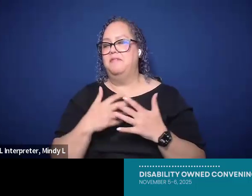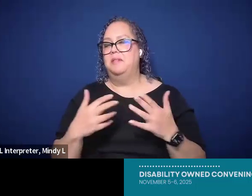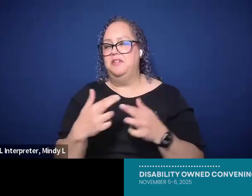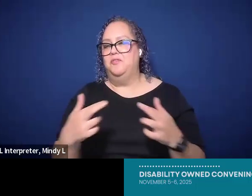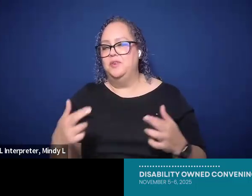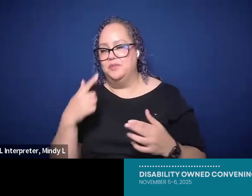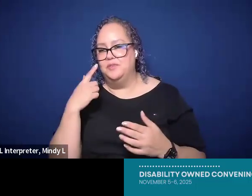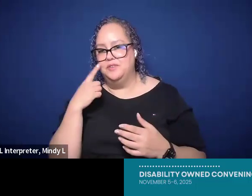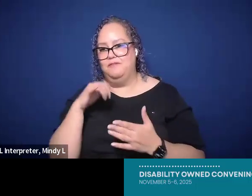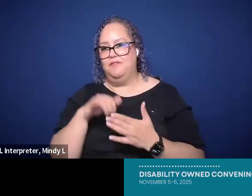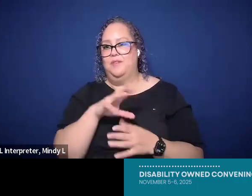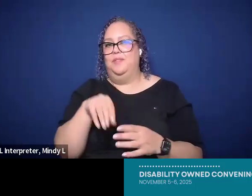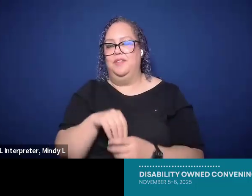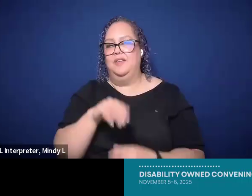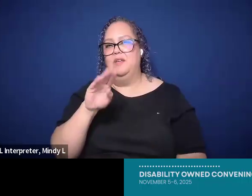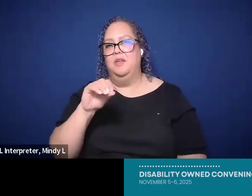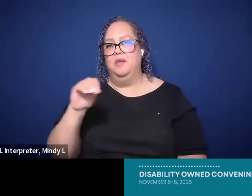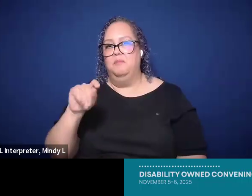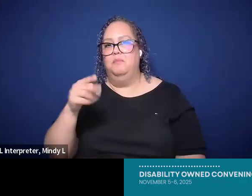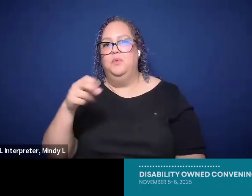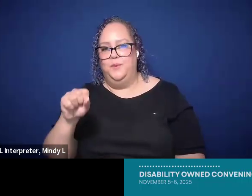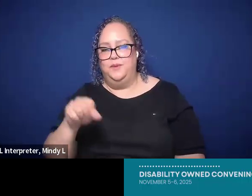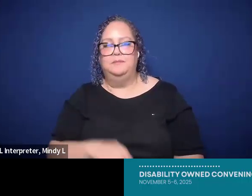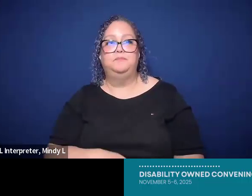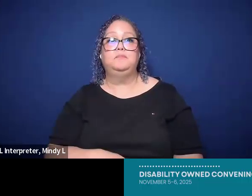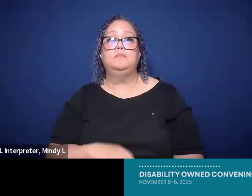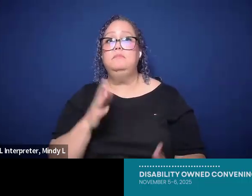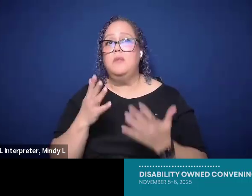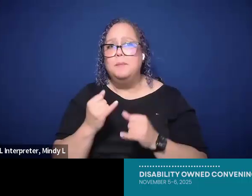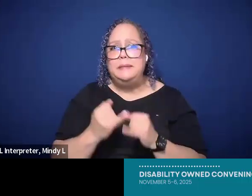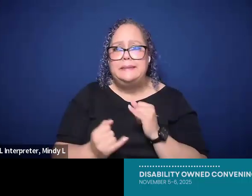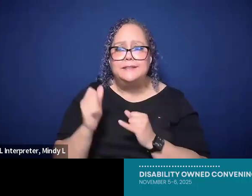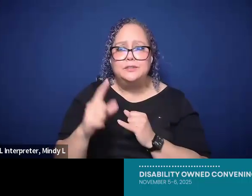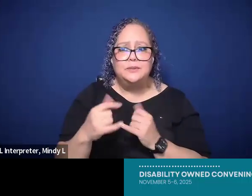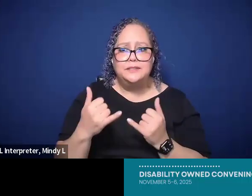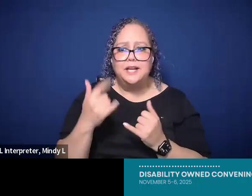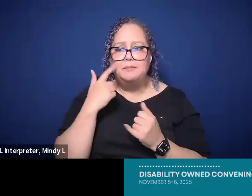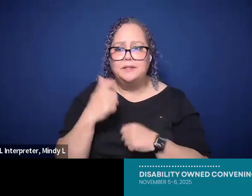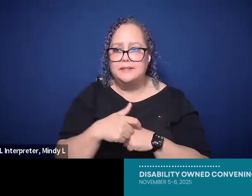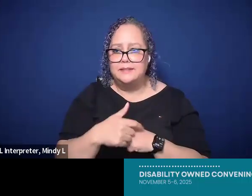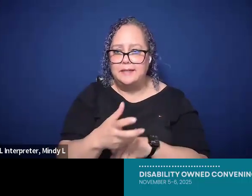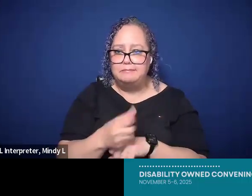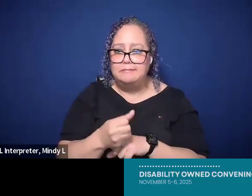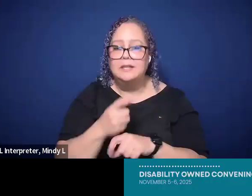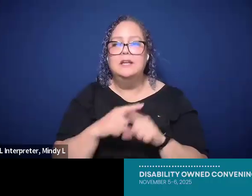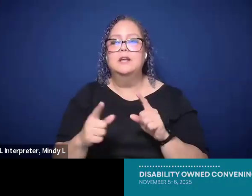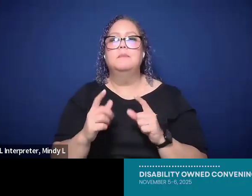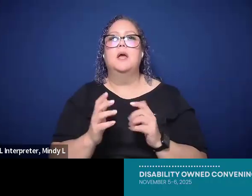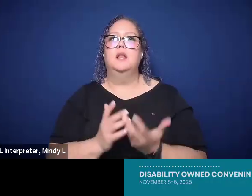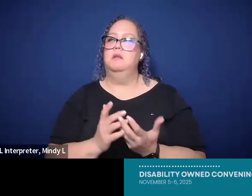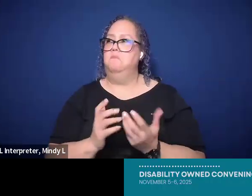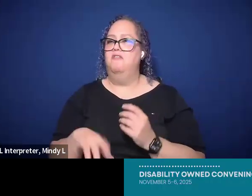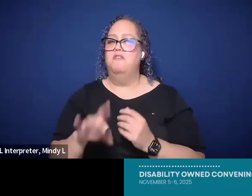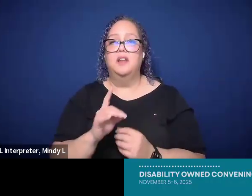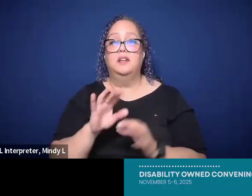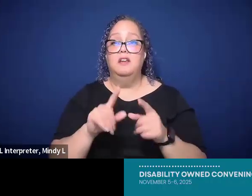those booths. But I just have another question, and it's probably the last one because of time. But how important is it to find friends and